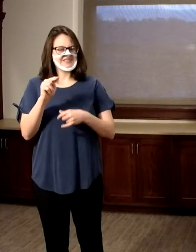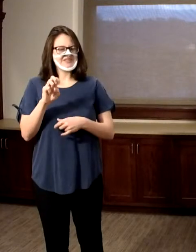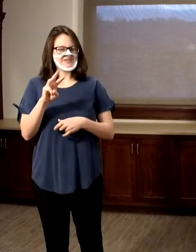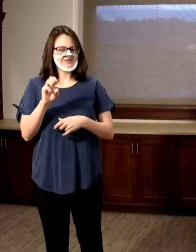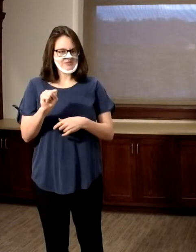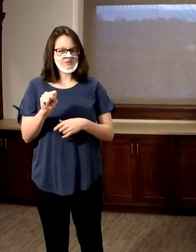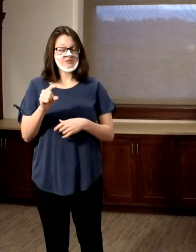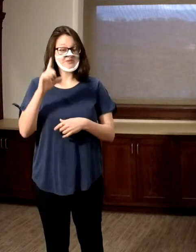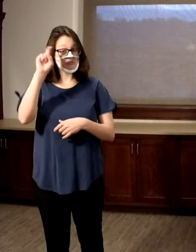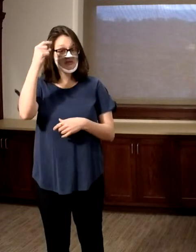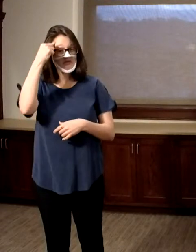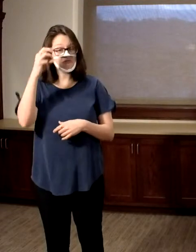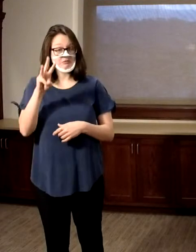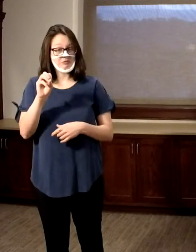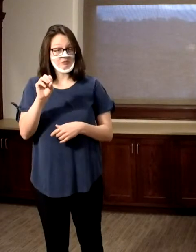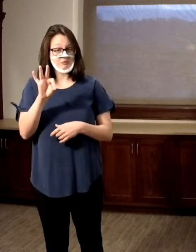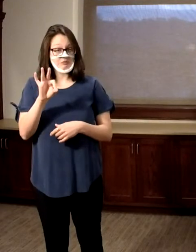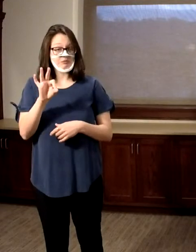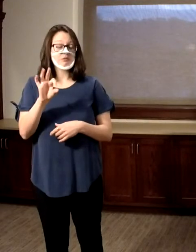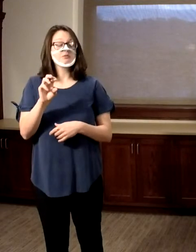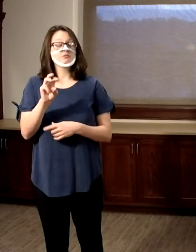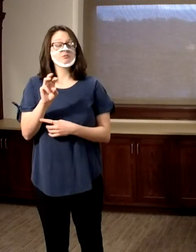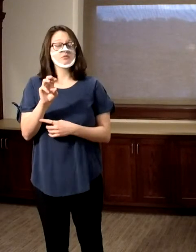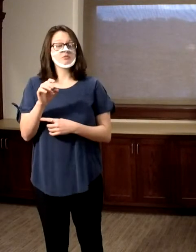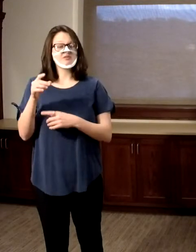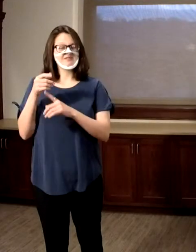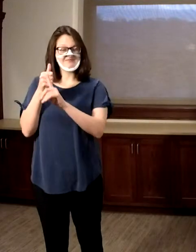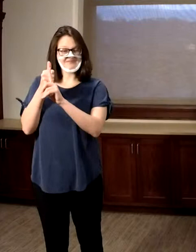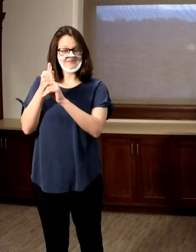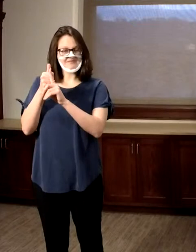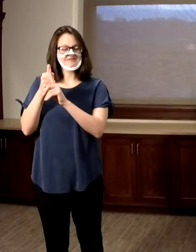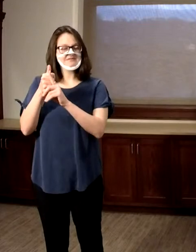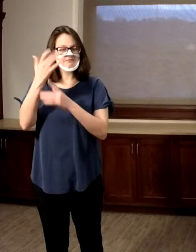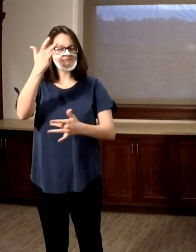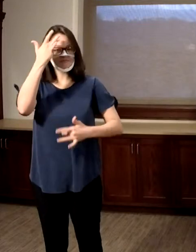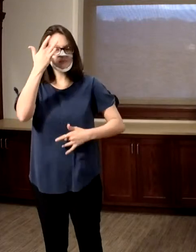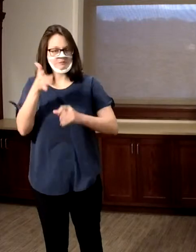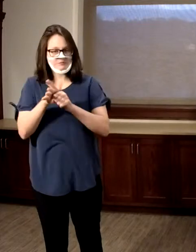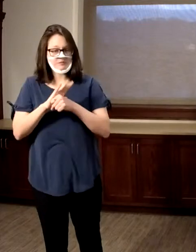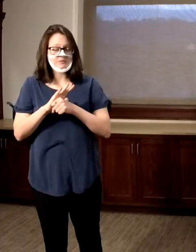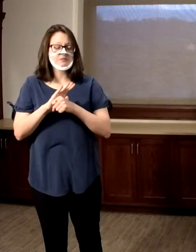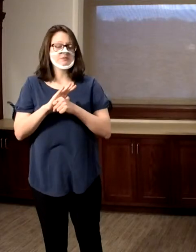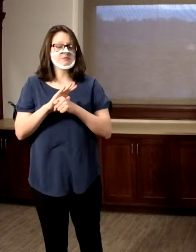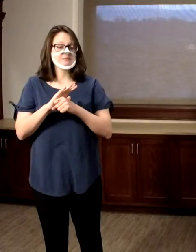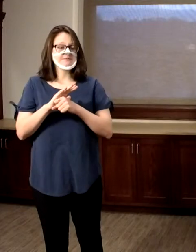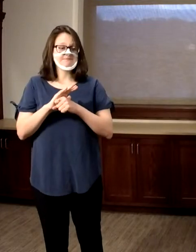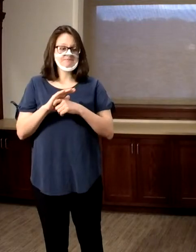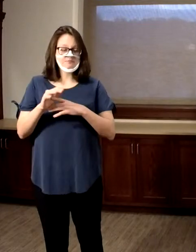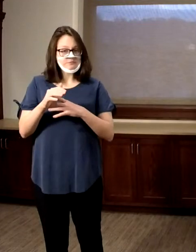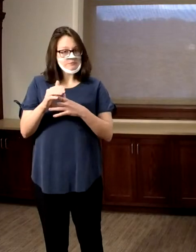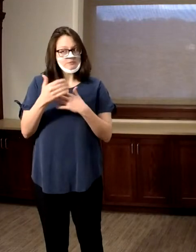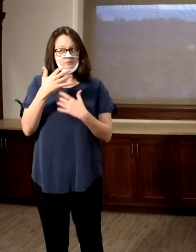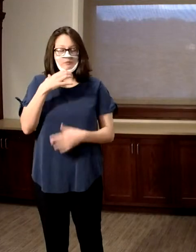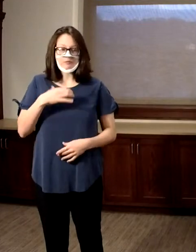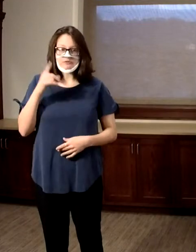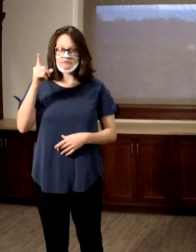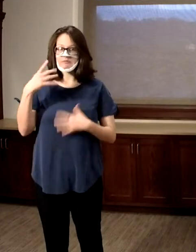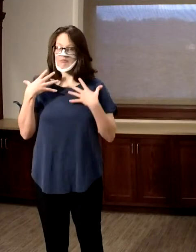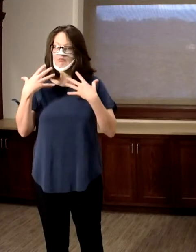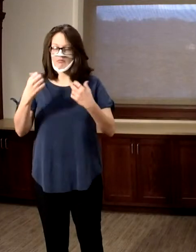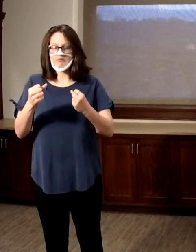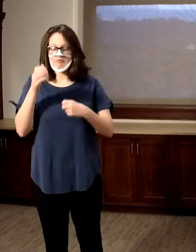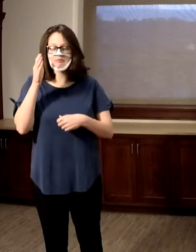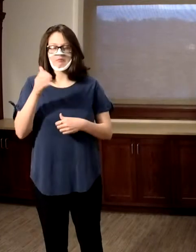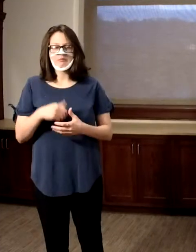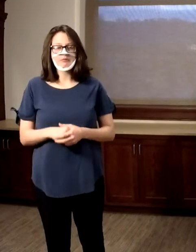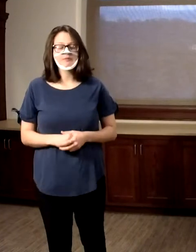positive for COVID-19. Certainly want to send our best wishes to the governor that he has a speedy recovery and everything is